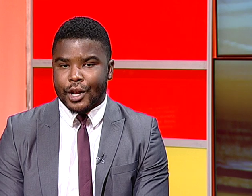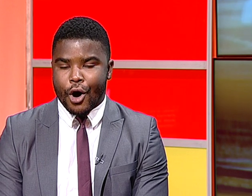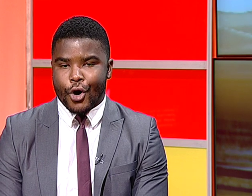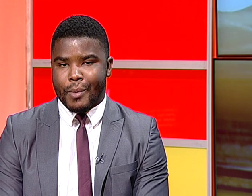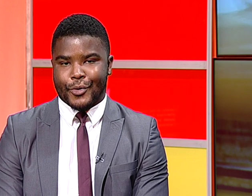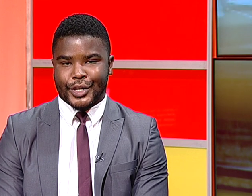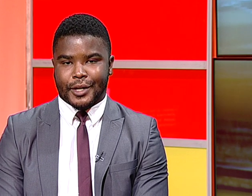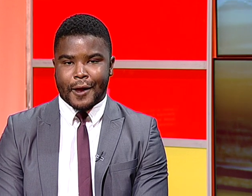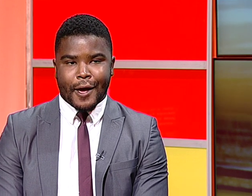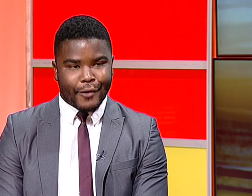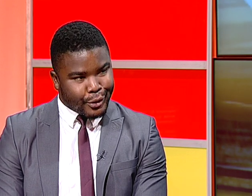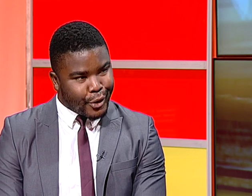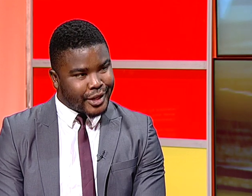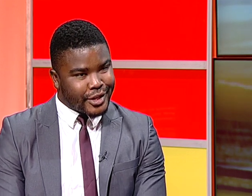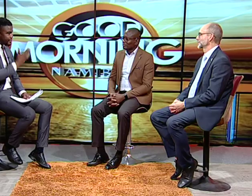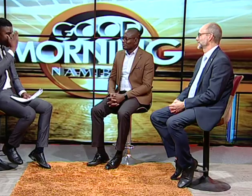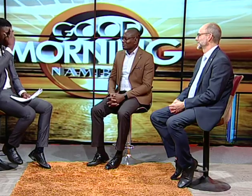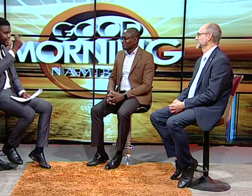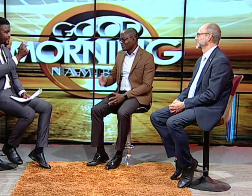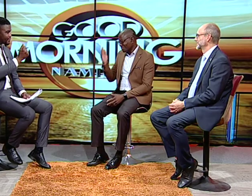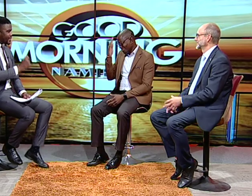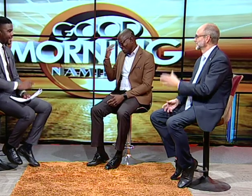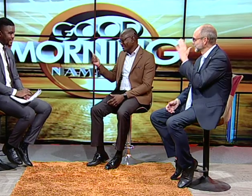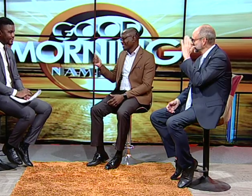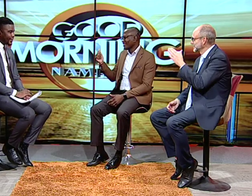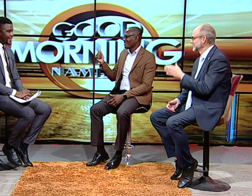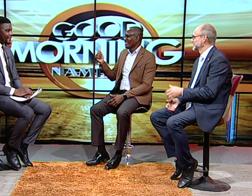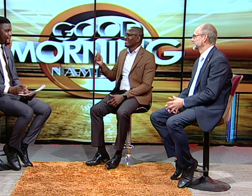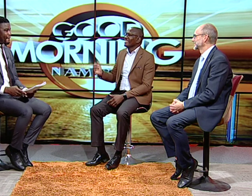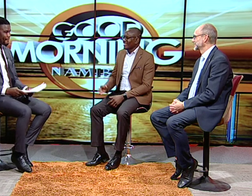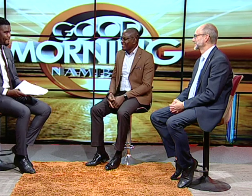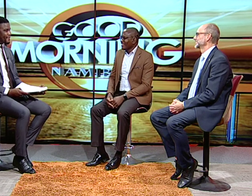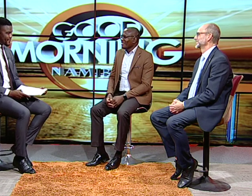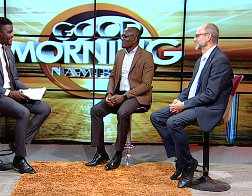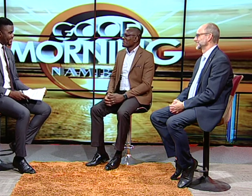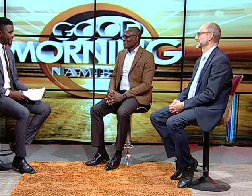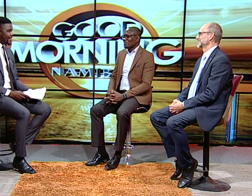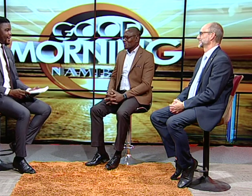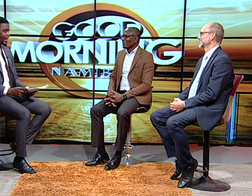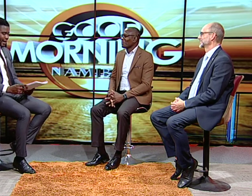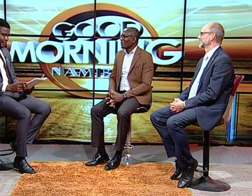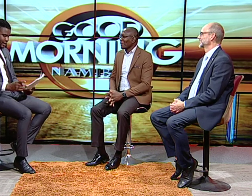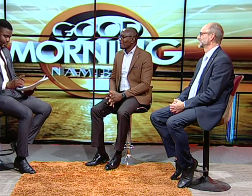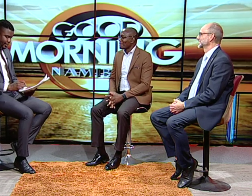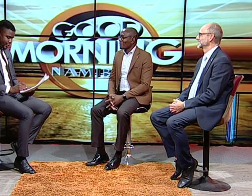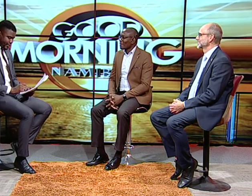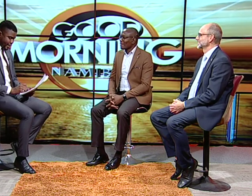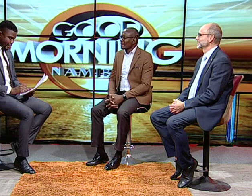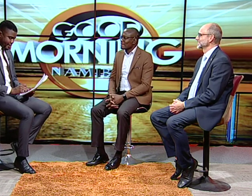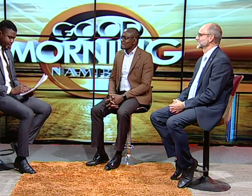week-long commemoration. A very good morning, gentlemen. Thank you so much for being here this morning. Good morning. Good morning. I'll start with you,